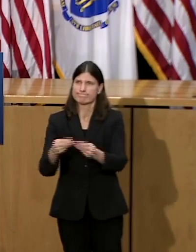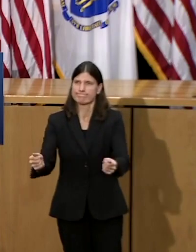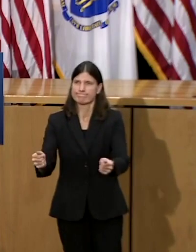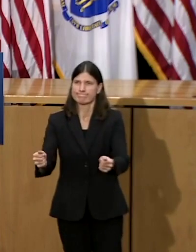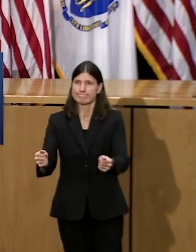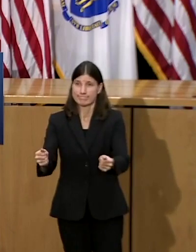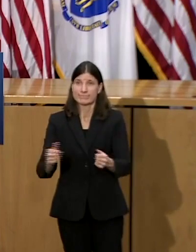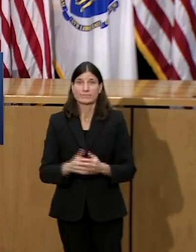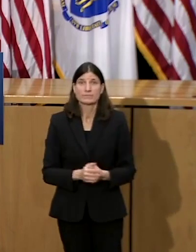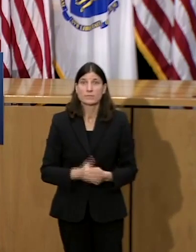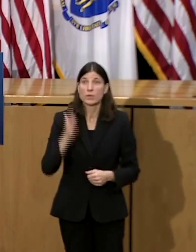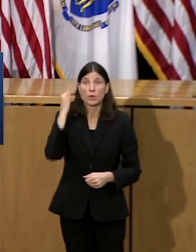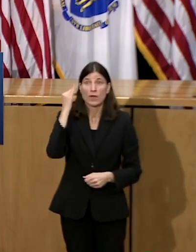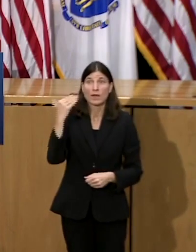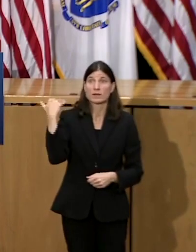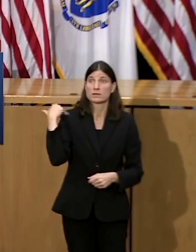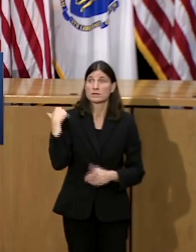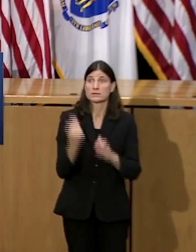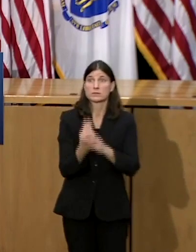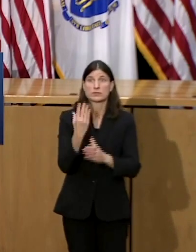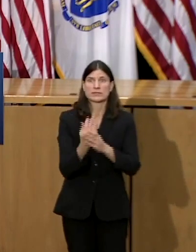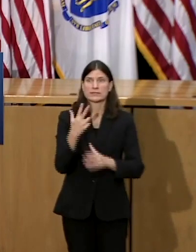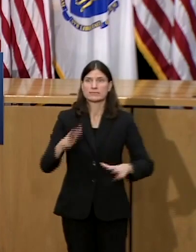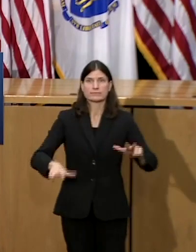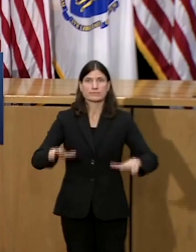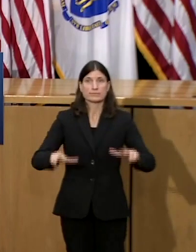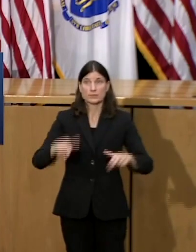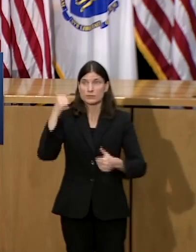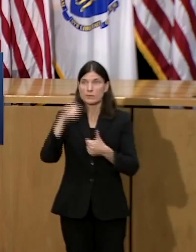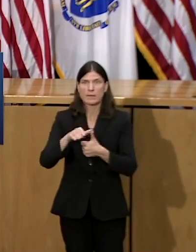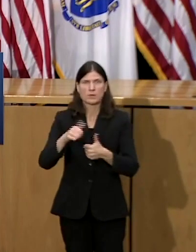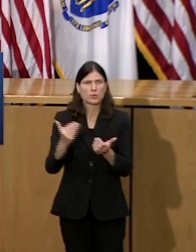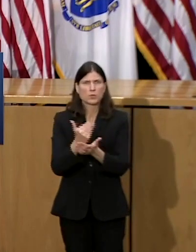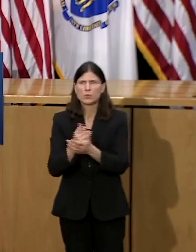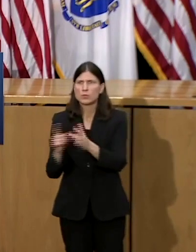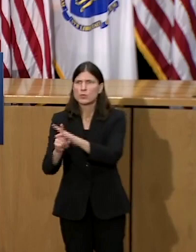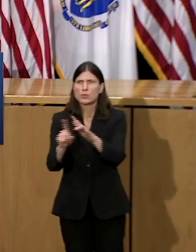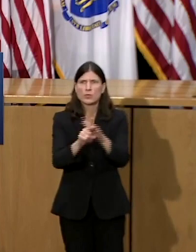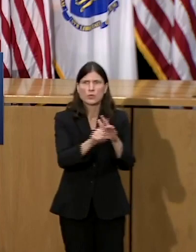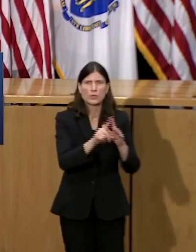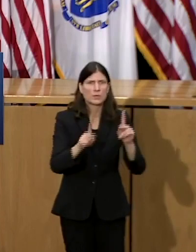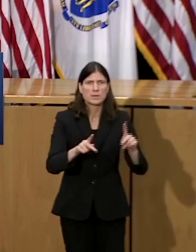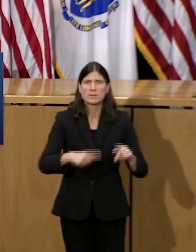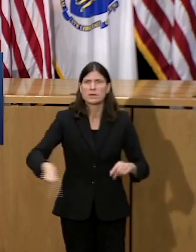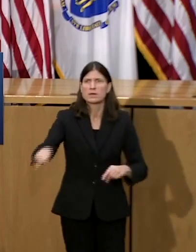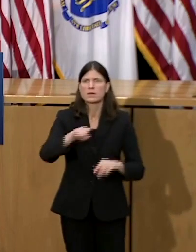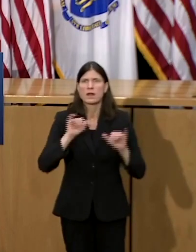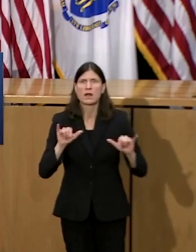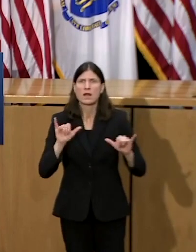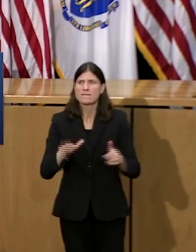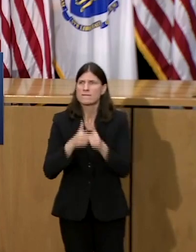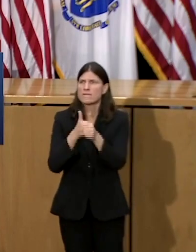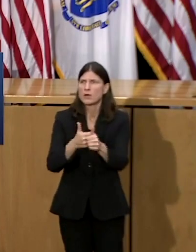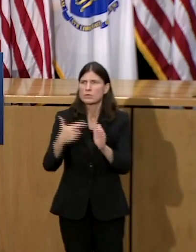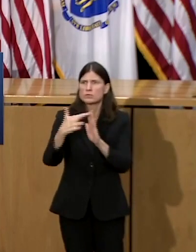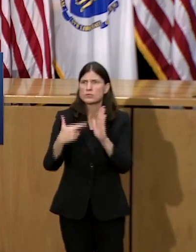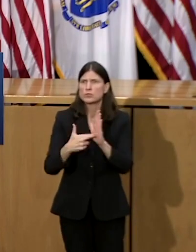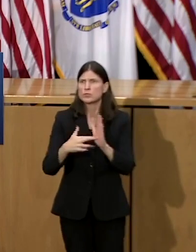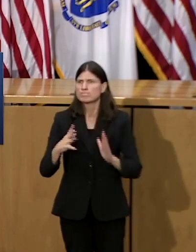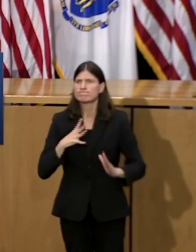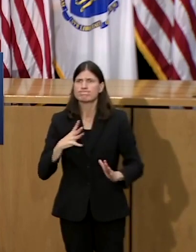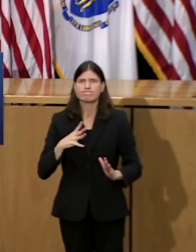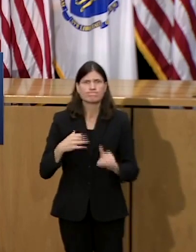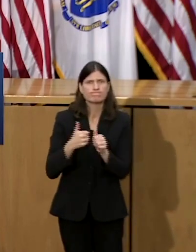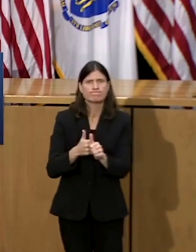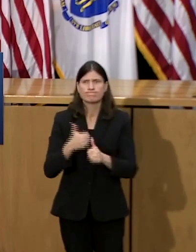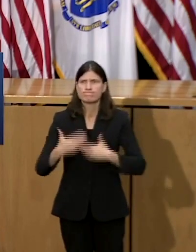People in Massachusetts responded, and we fought it back successfully. People heeded the guidance of public health experts, and they did what